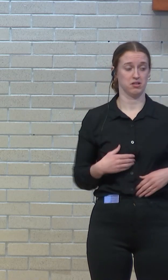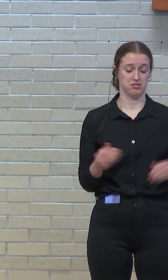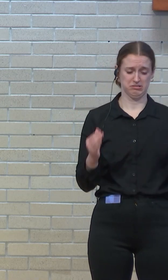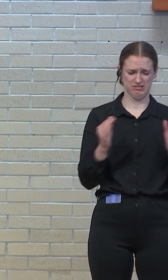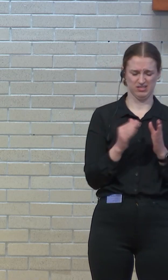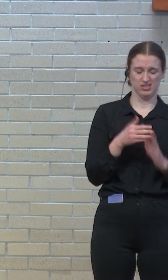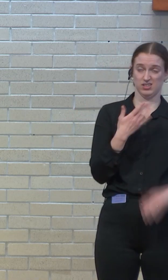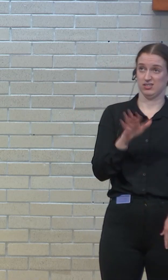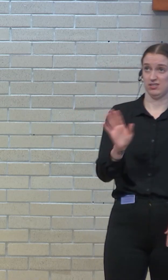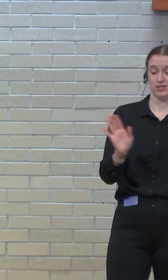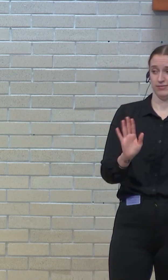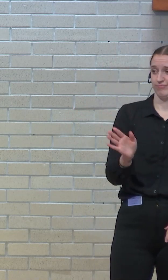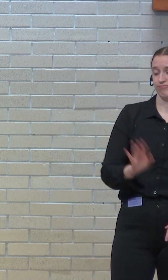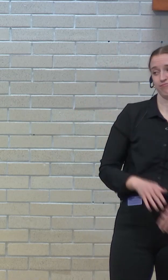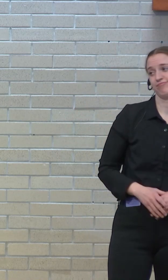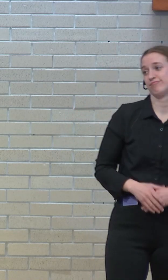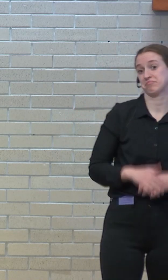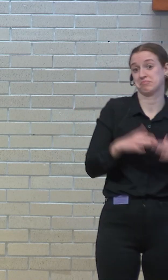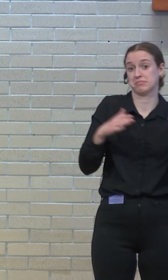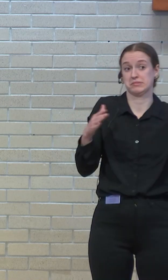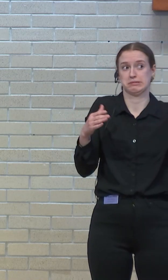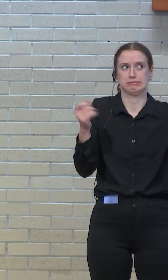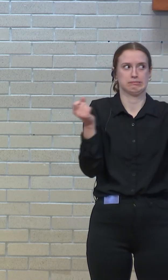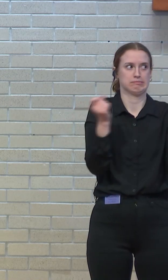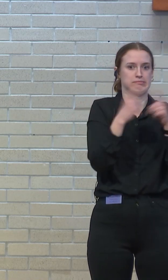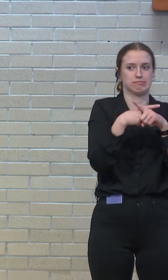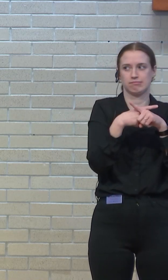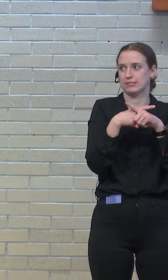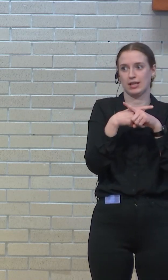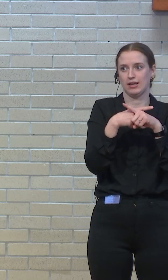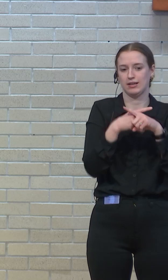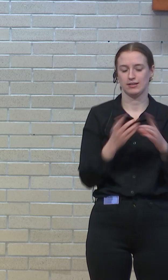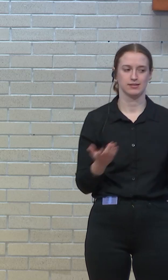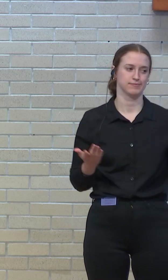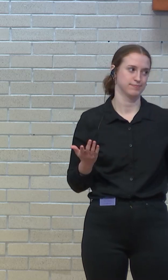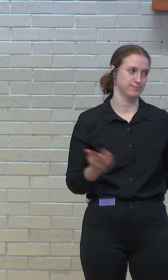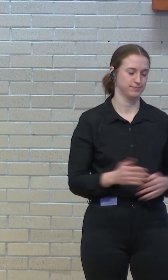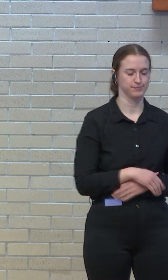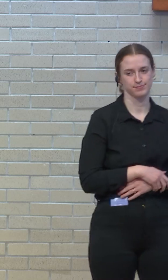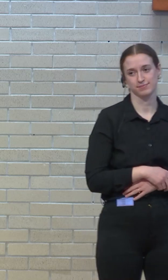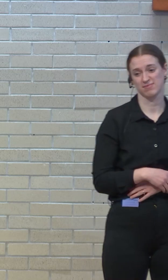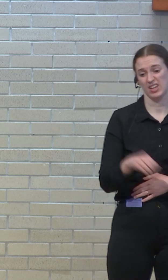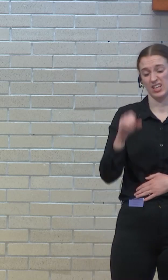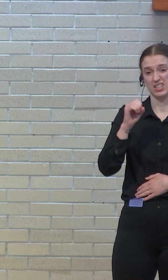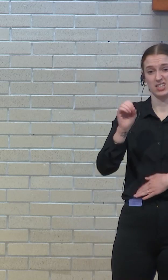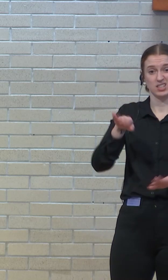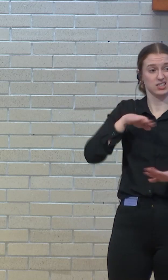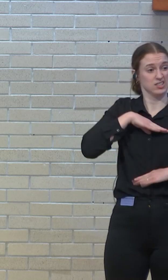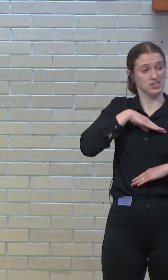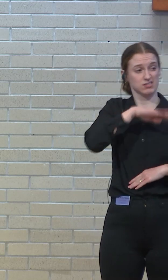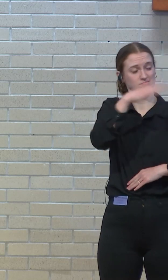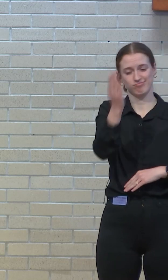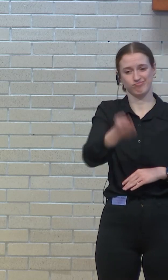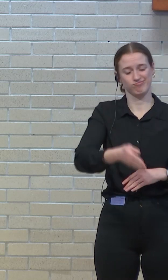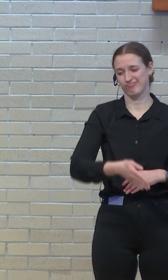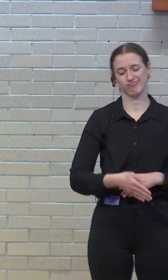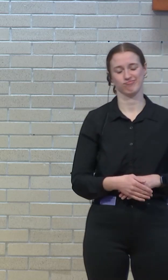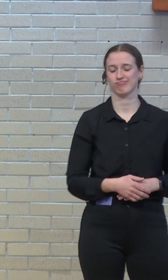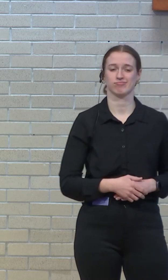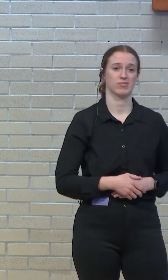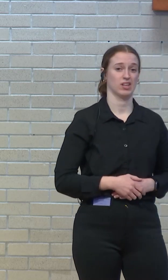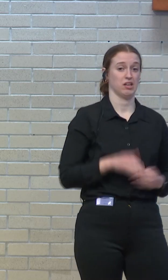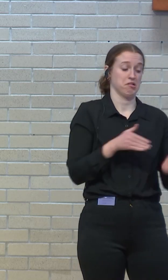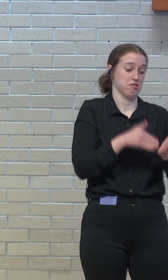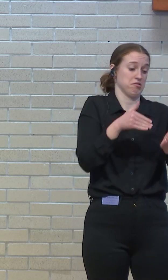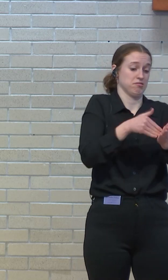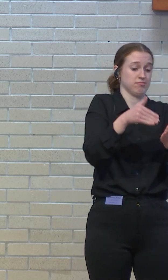was overrated, but a lot was a little too complicated. See, zero didn't satisfy me. A